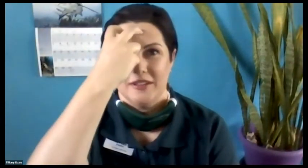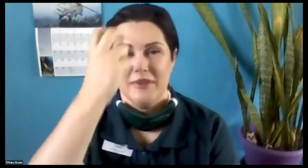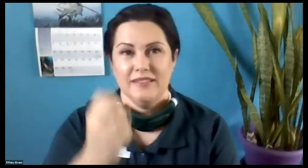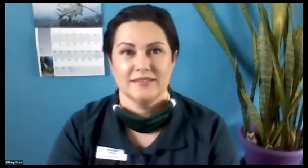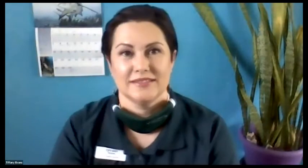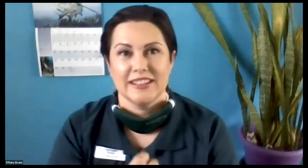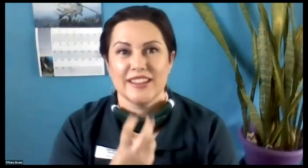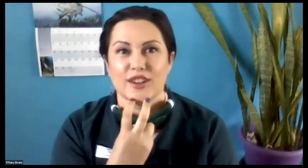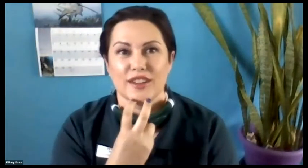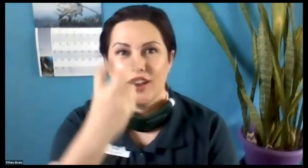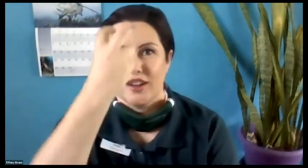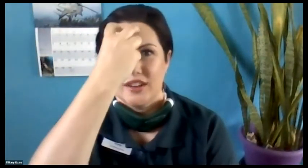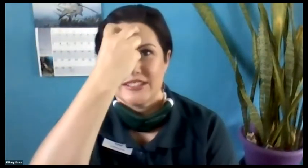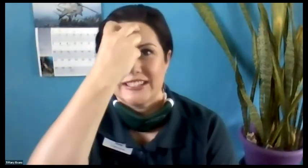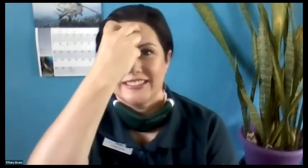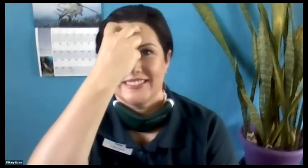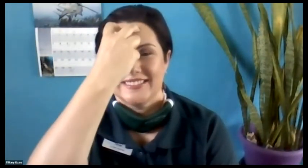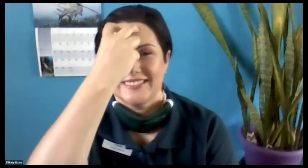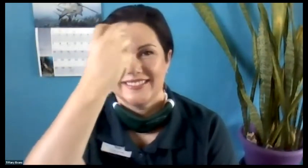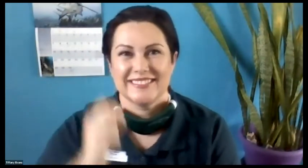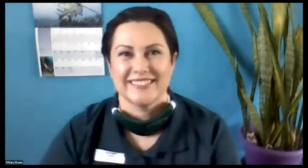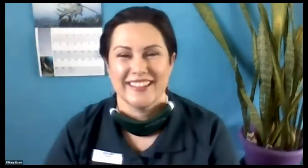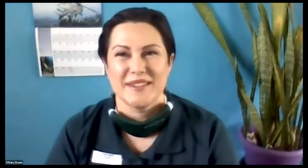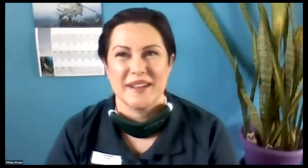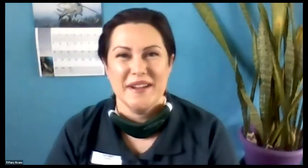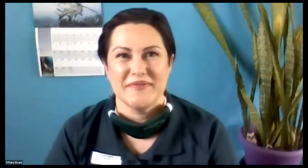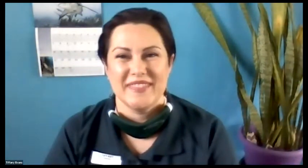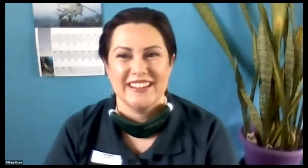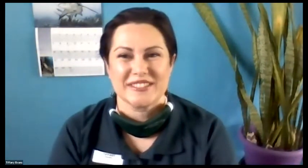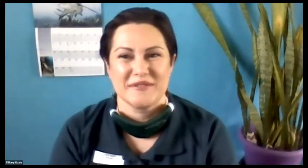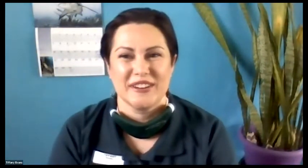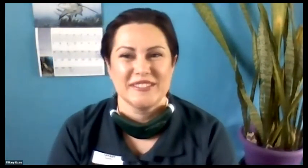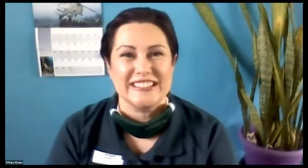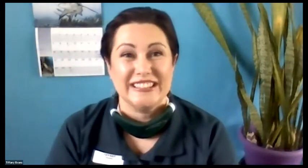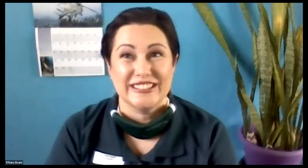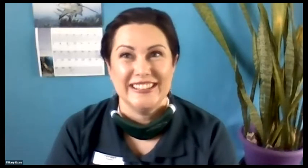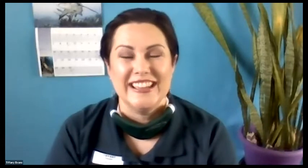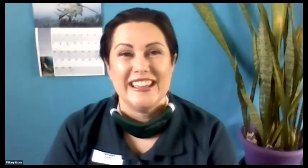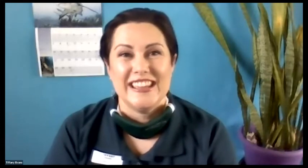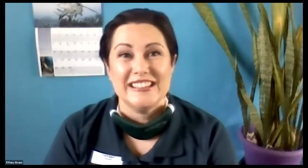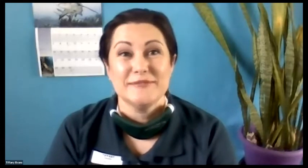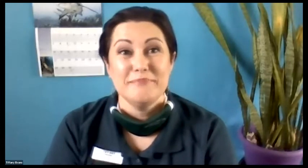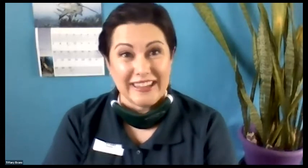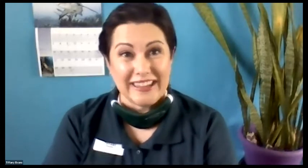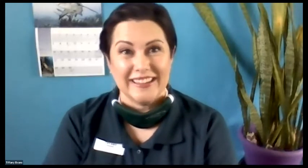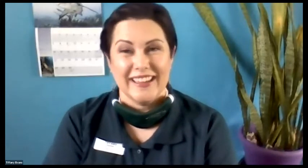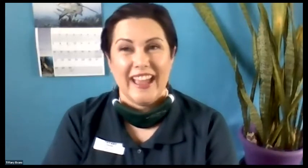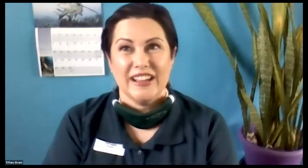me. Goat. Okay. The next one we're going to learn is monkey. And